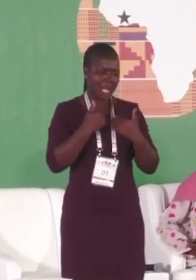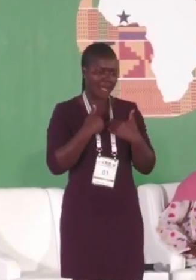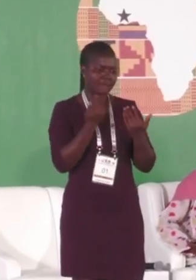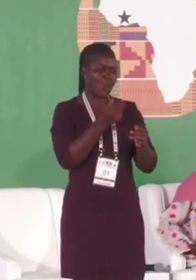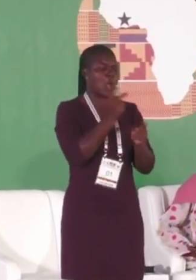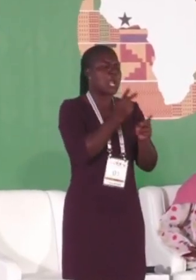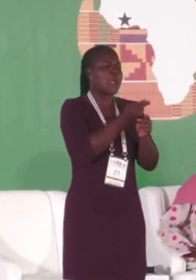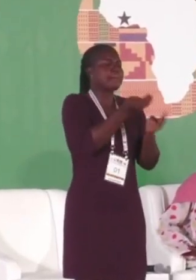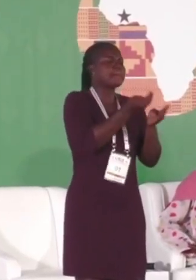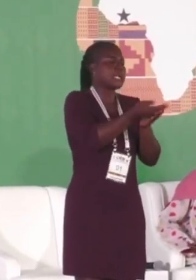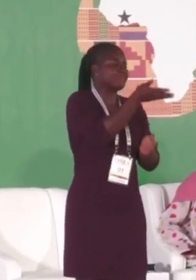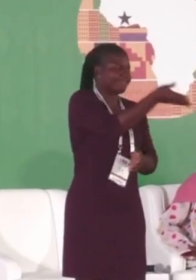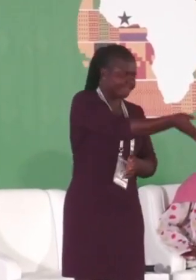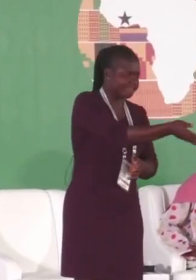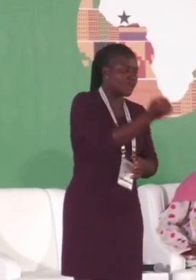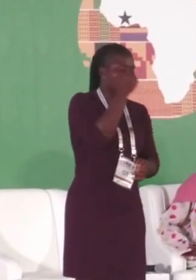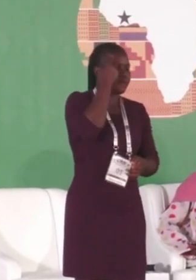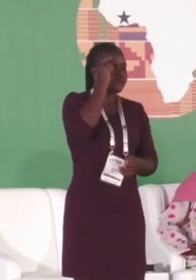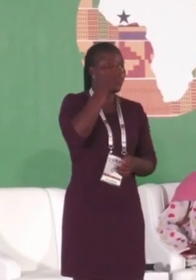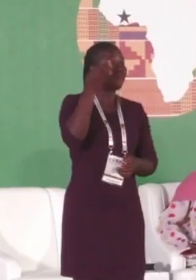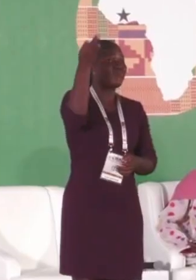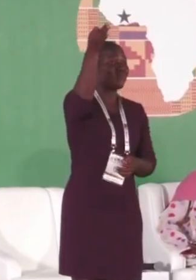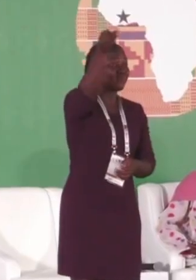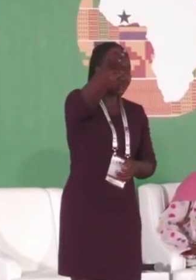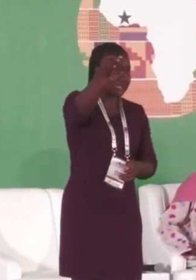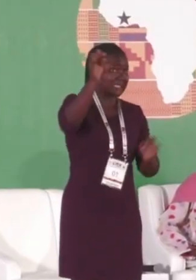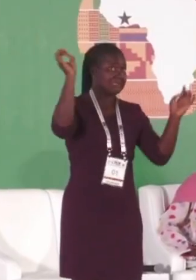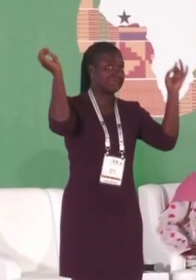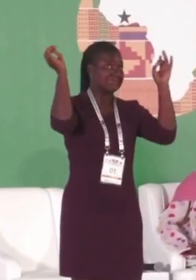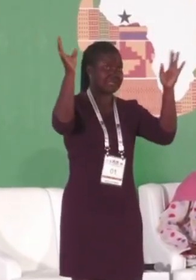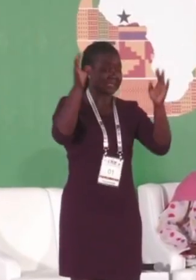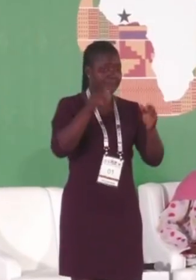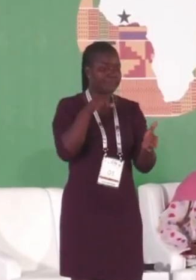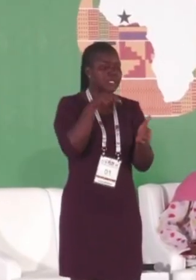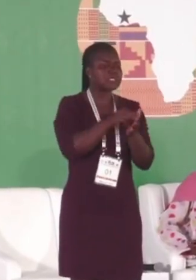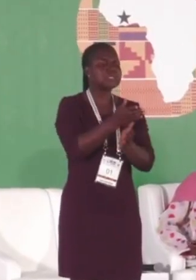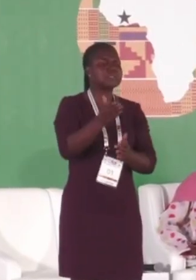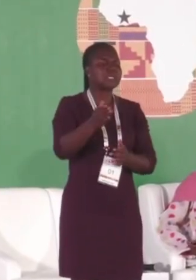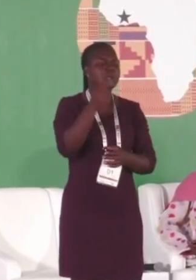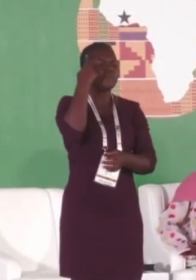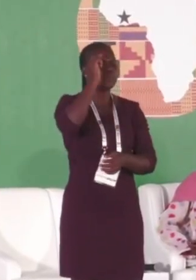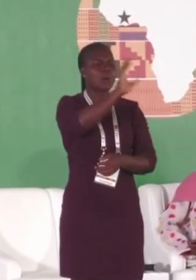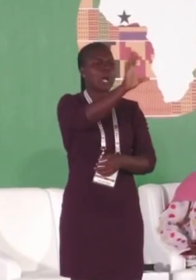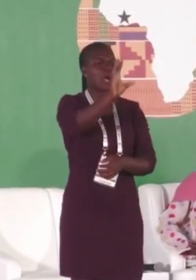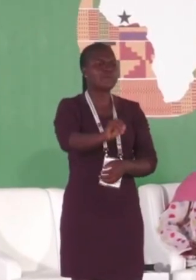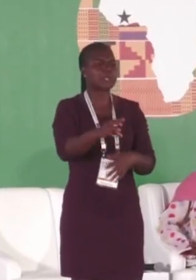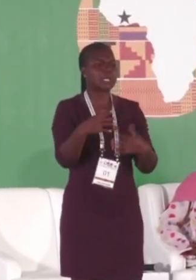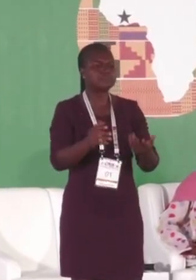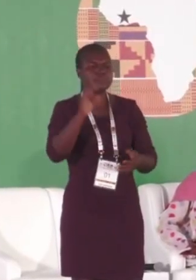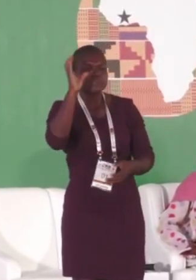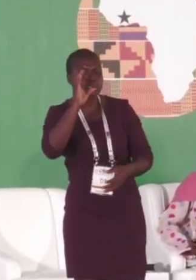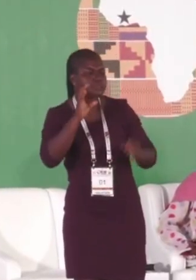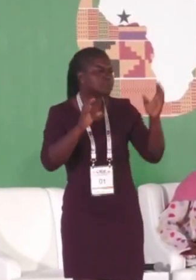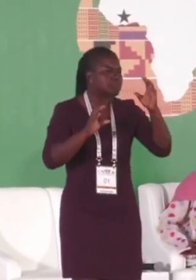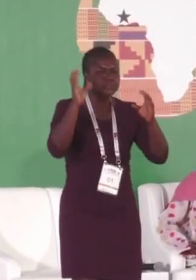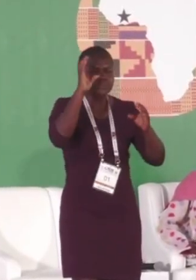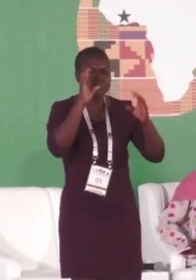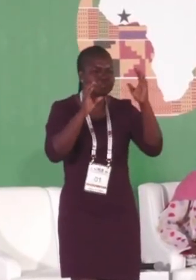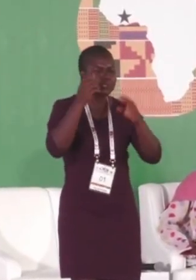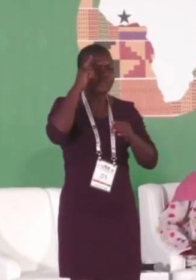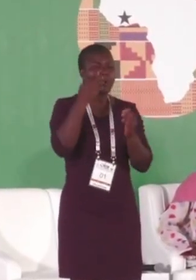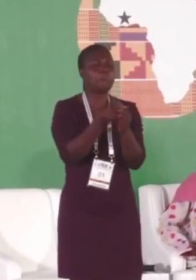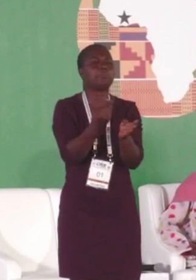funding. And this thing about Africa always looking for handouts. We